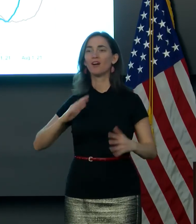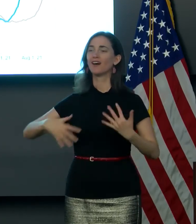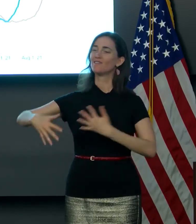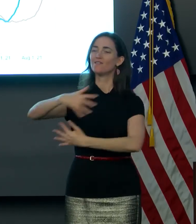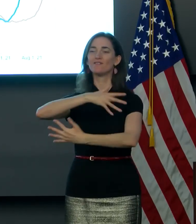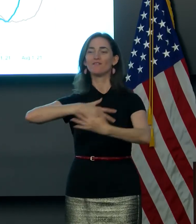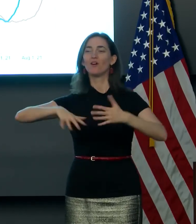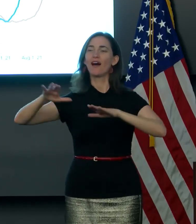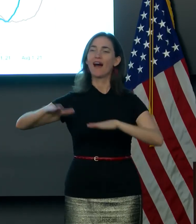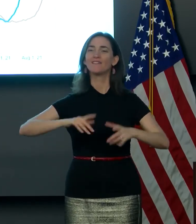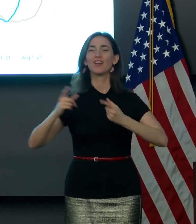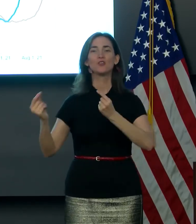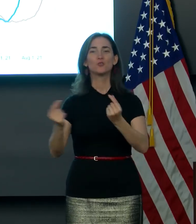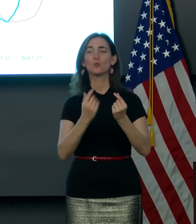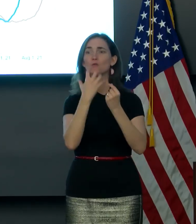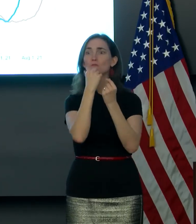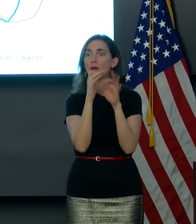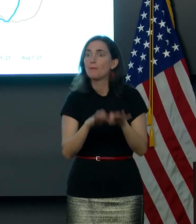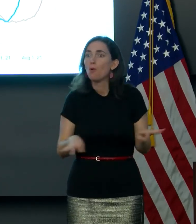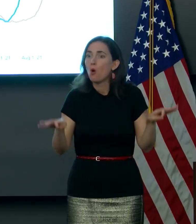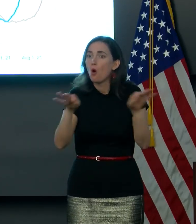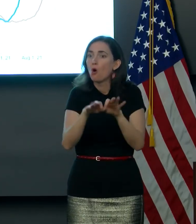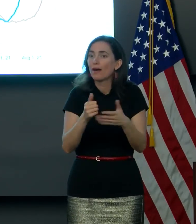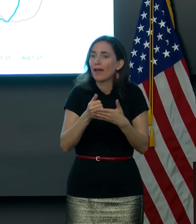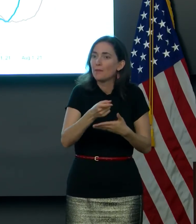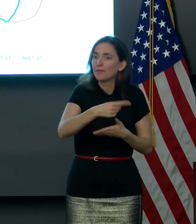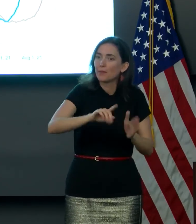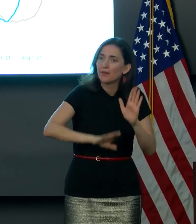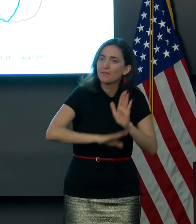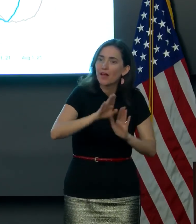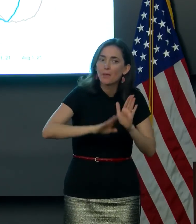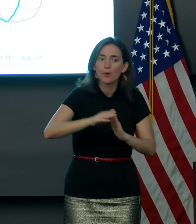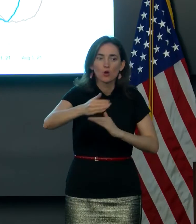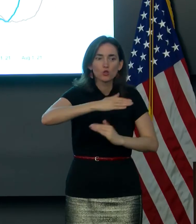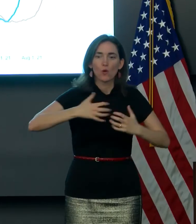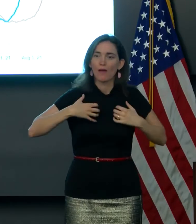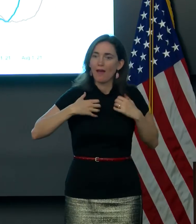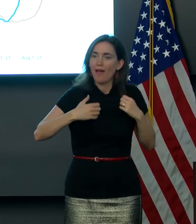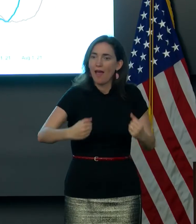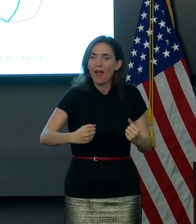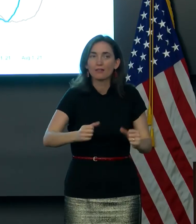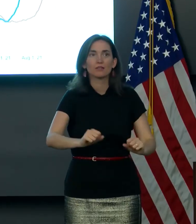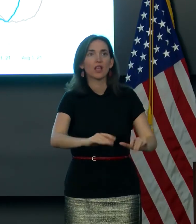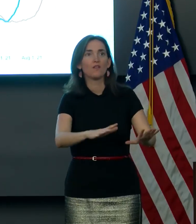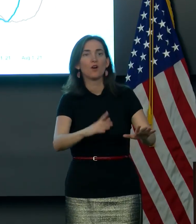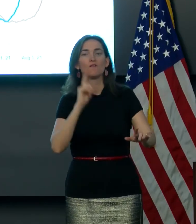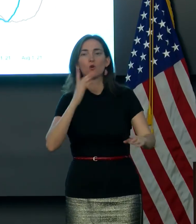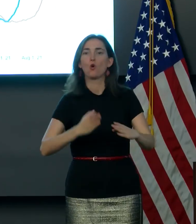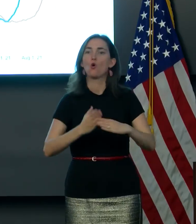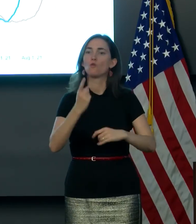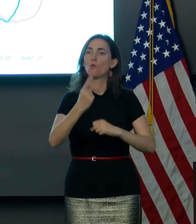and other activities that are so vital to the development and social well-being of children now for over a year.